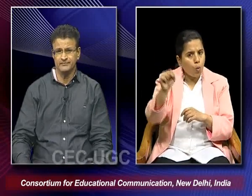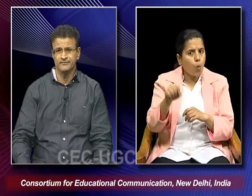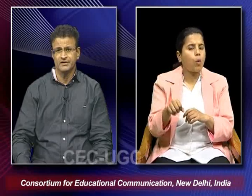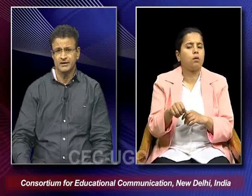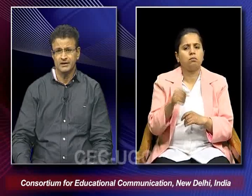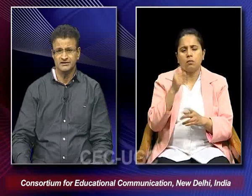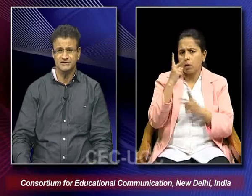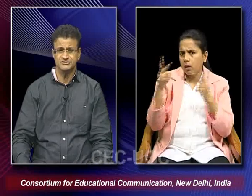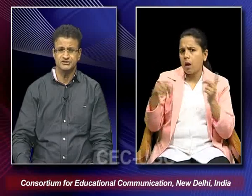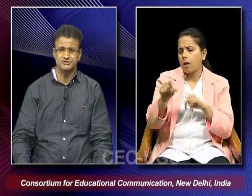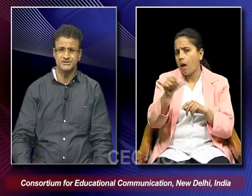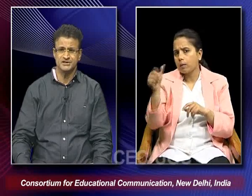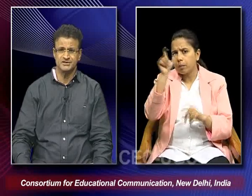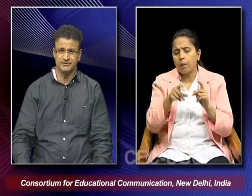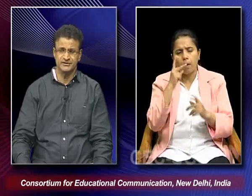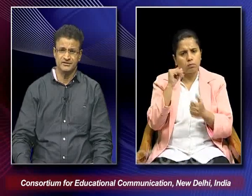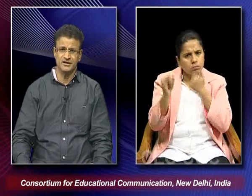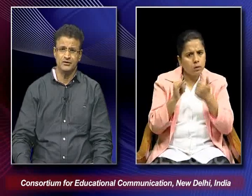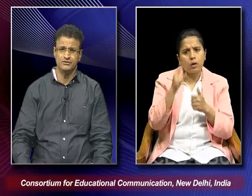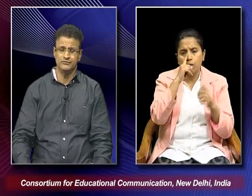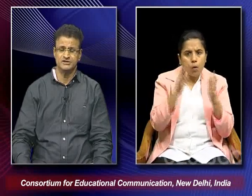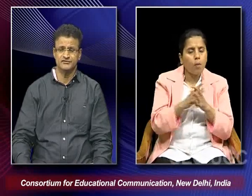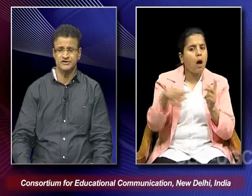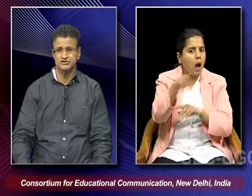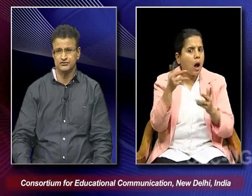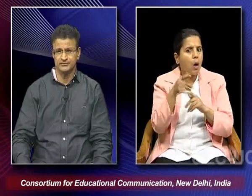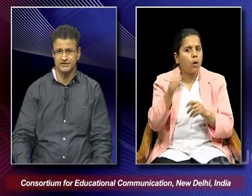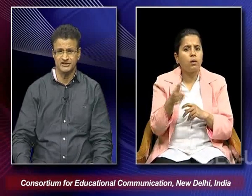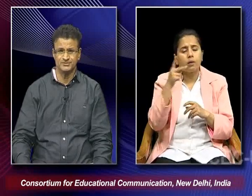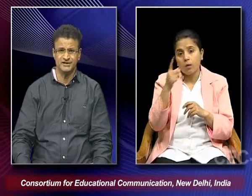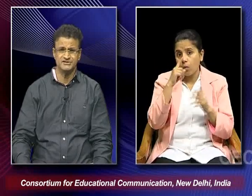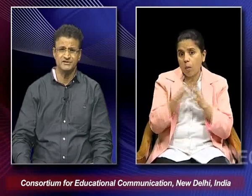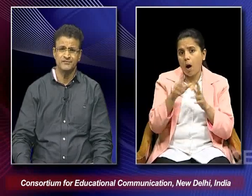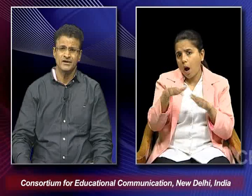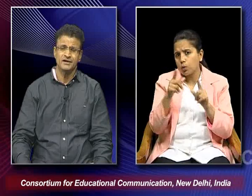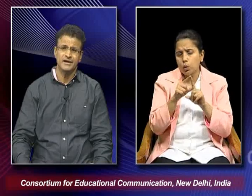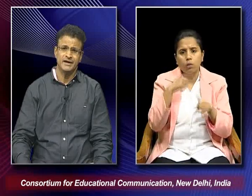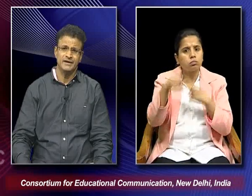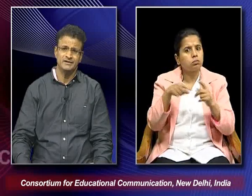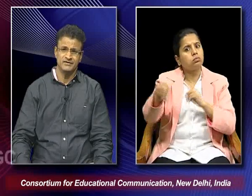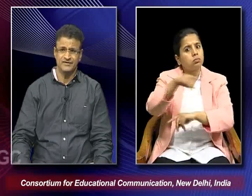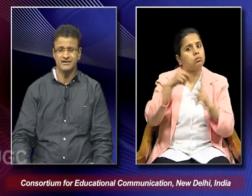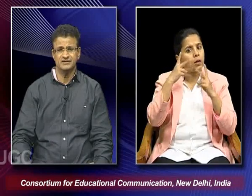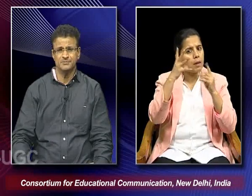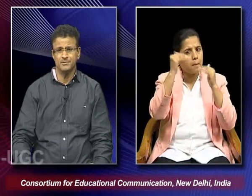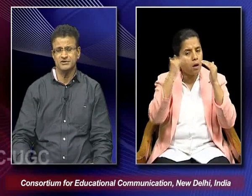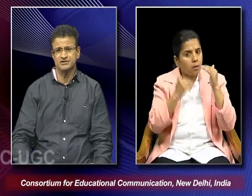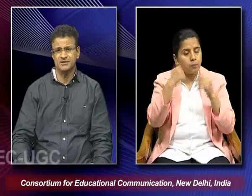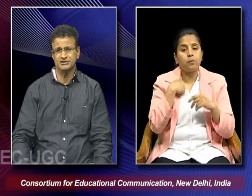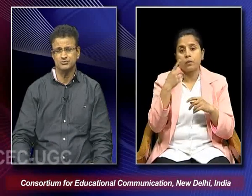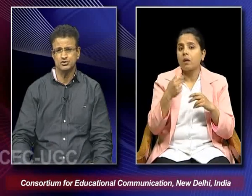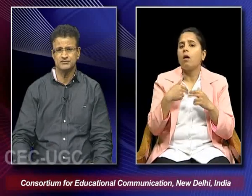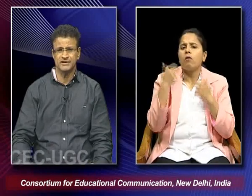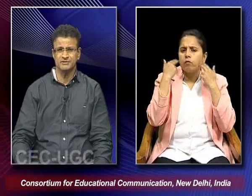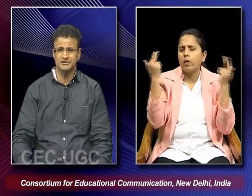objectifying others, especially women, that how the objectification of women takes place. And we find that the popular